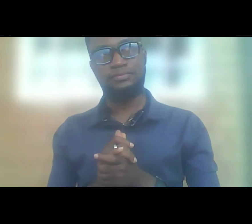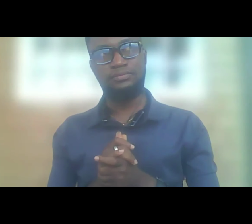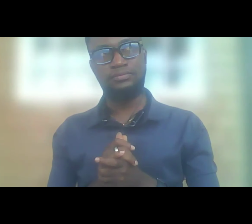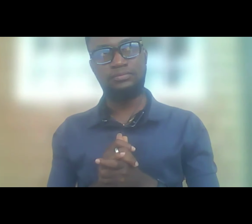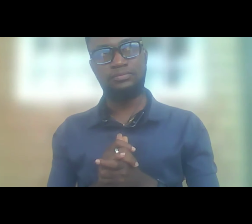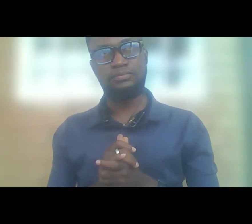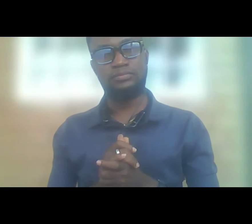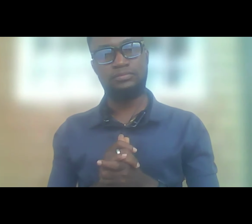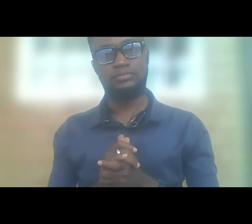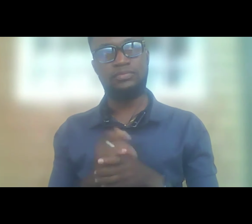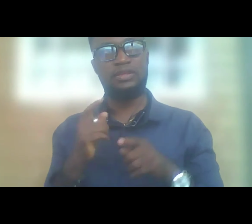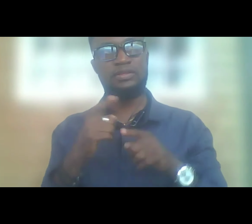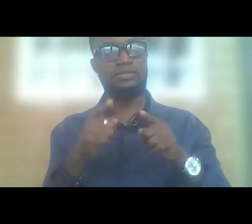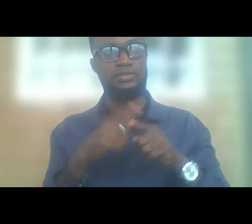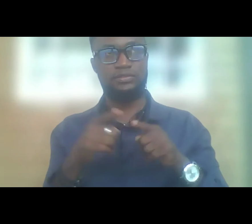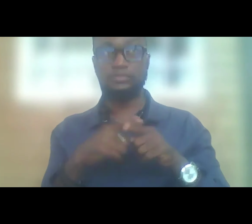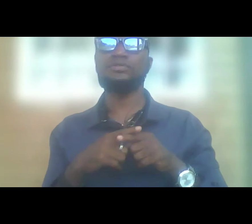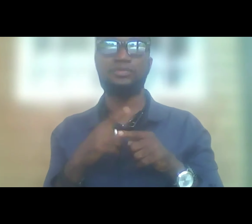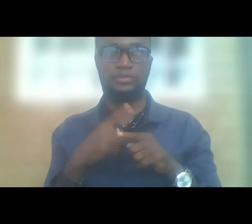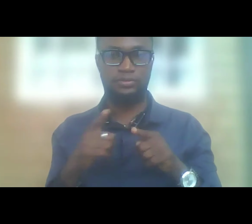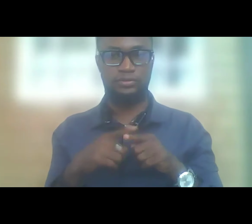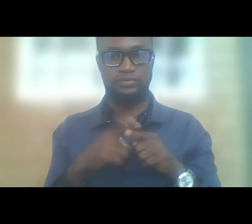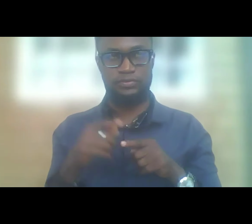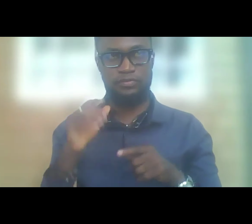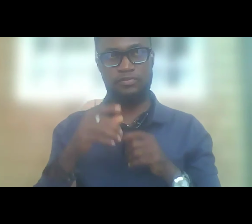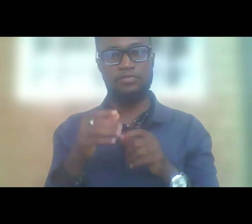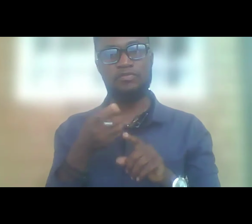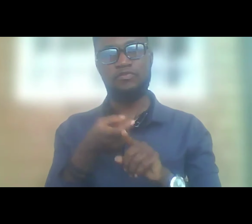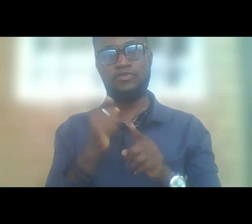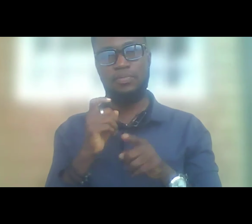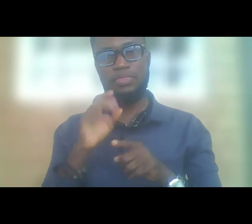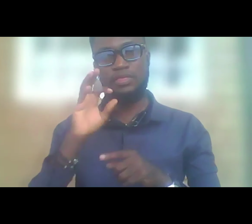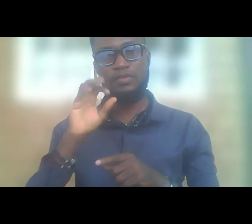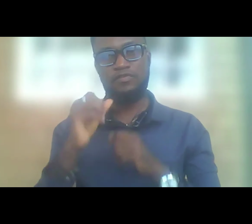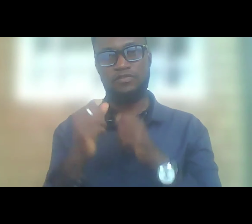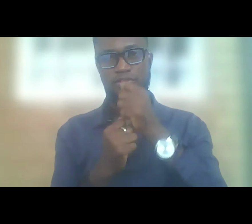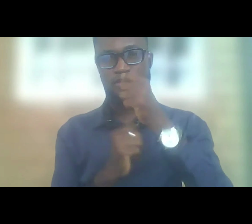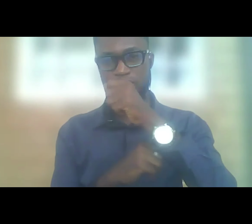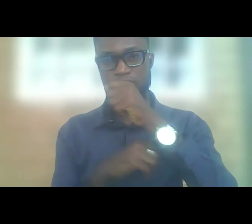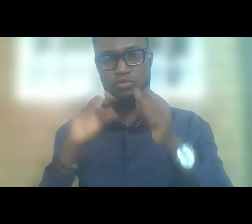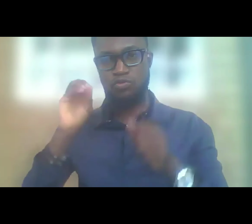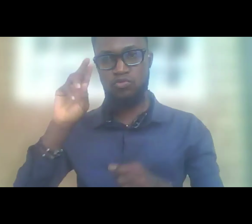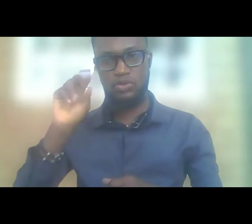indigenous people with disability. Thank you. I forgot.